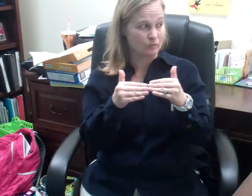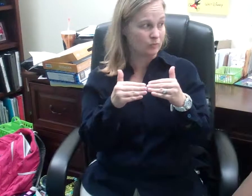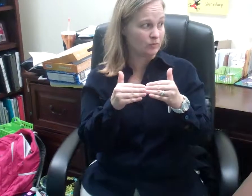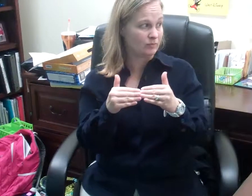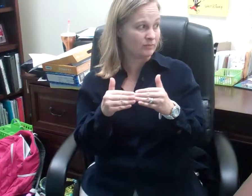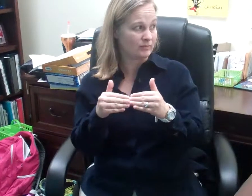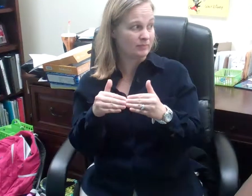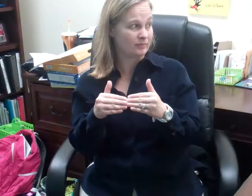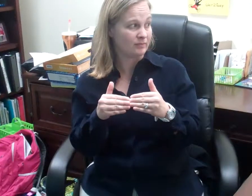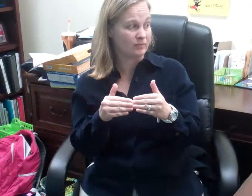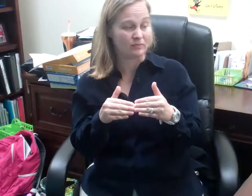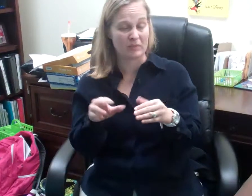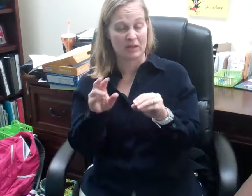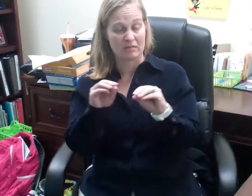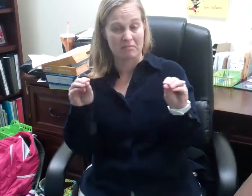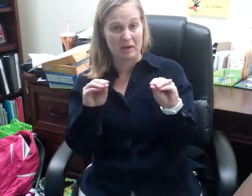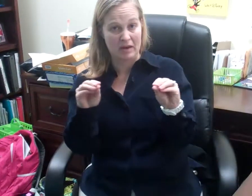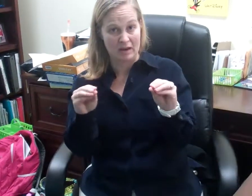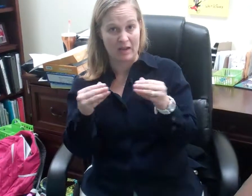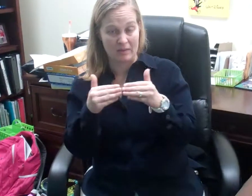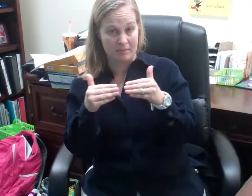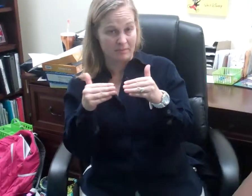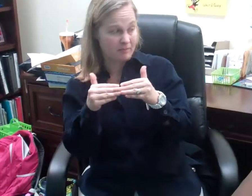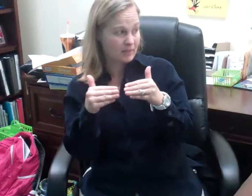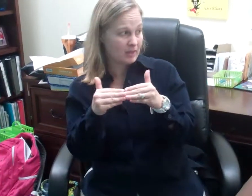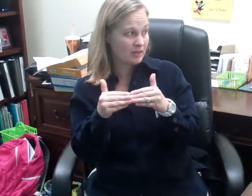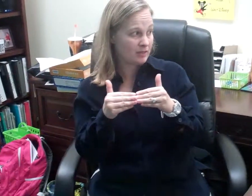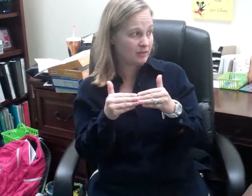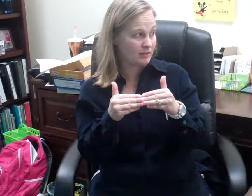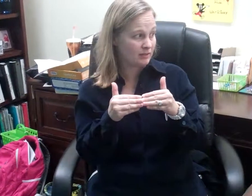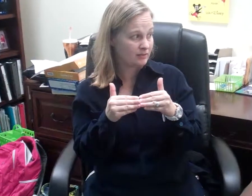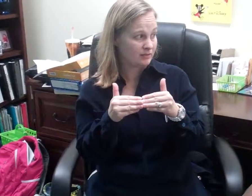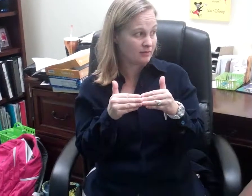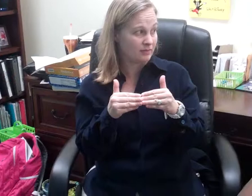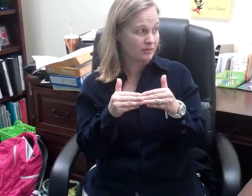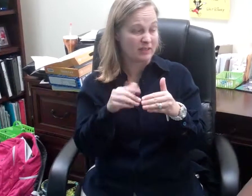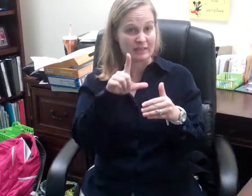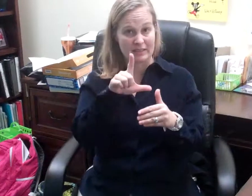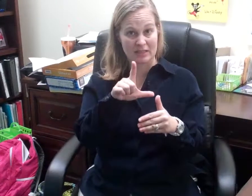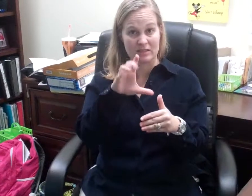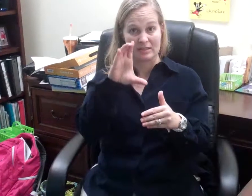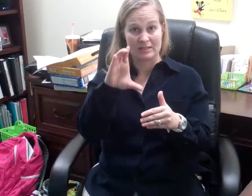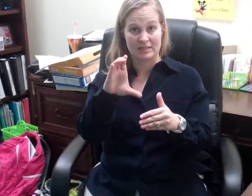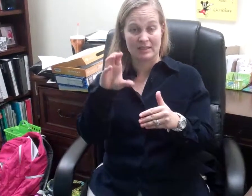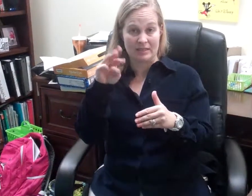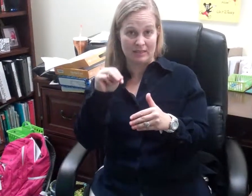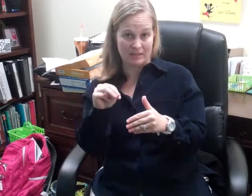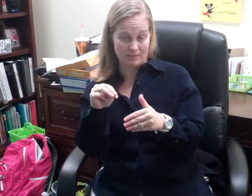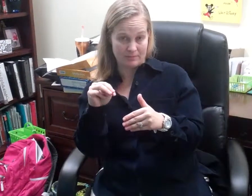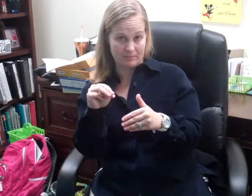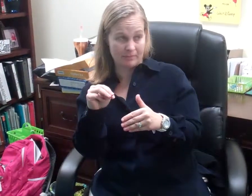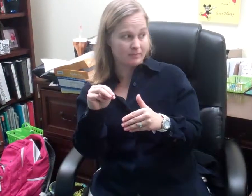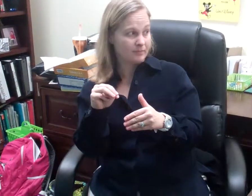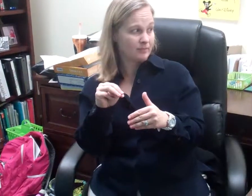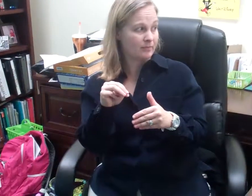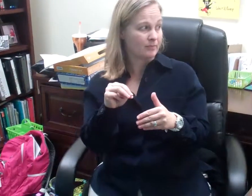up. So our least common multiple, or LCM, is simply 3 times 2